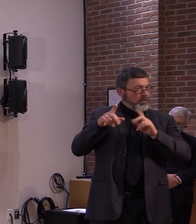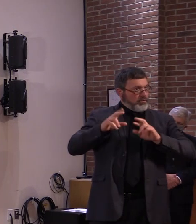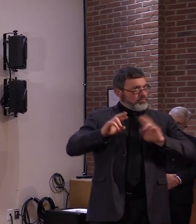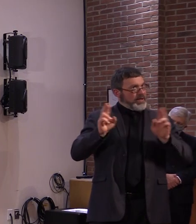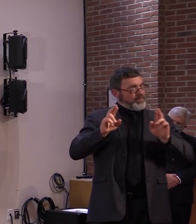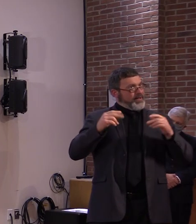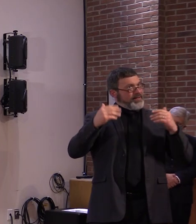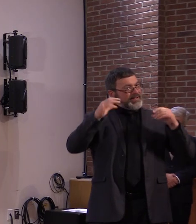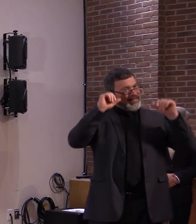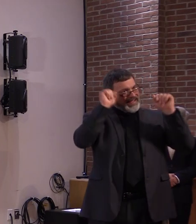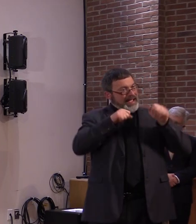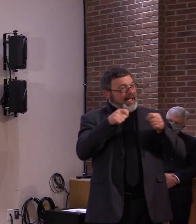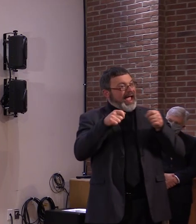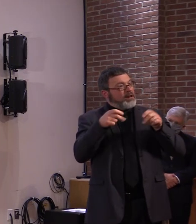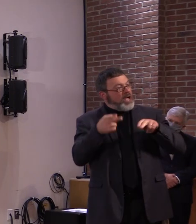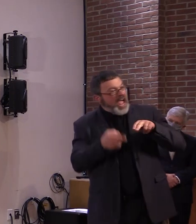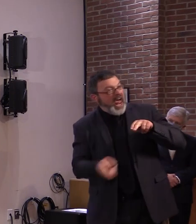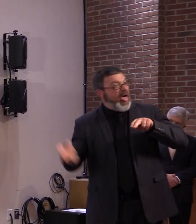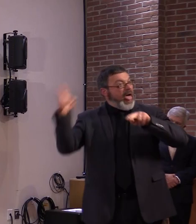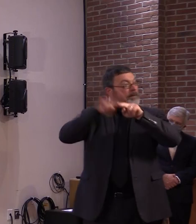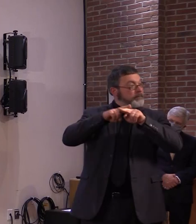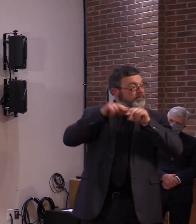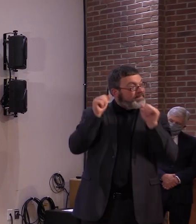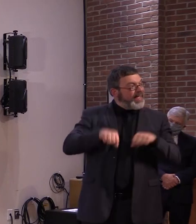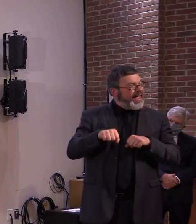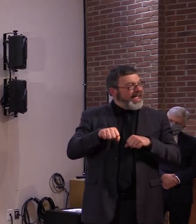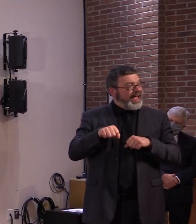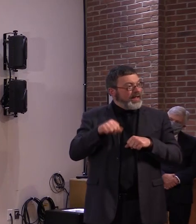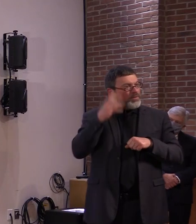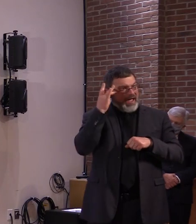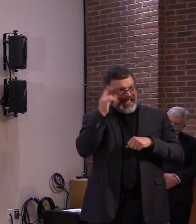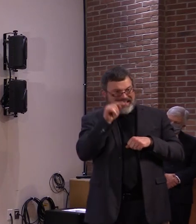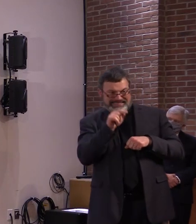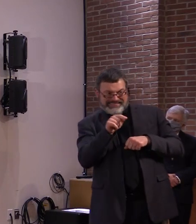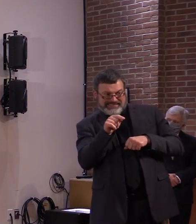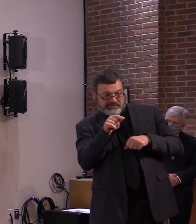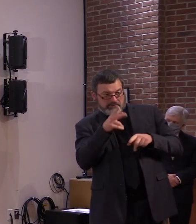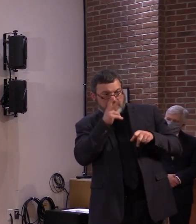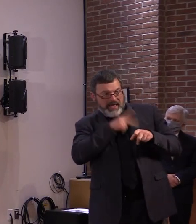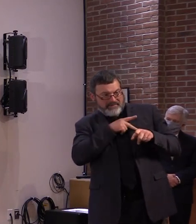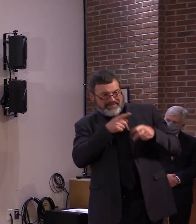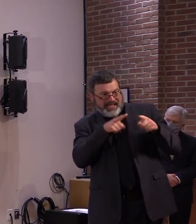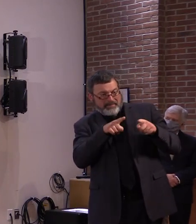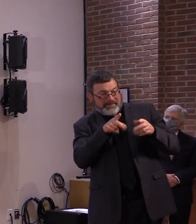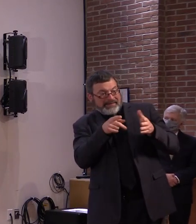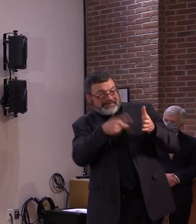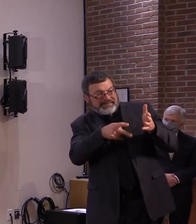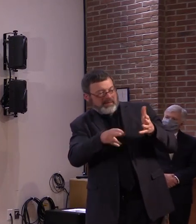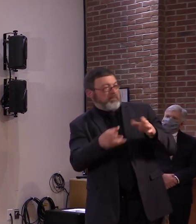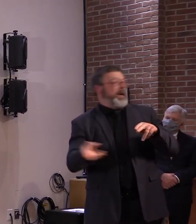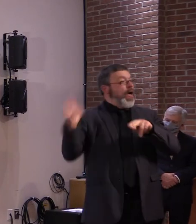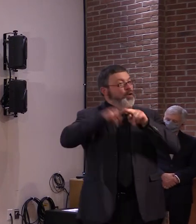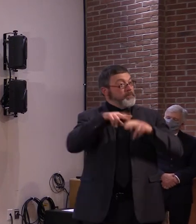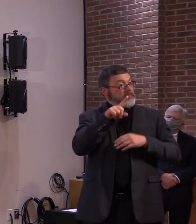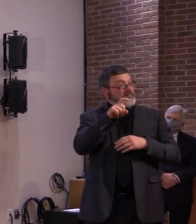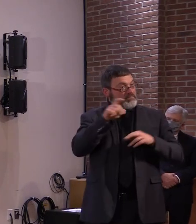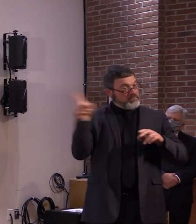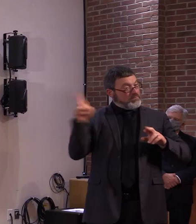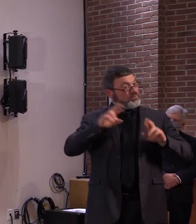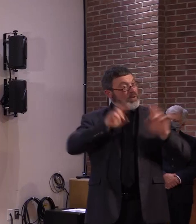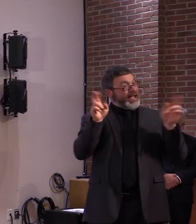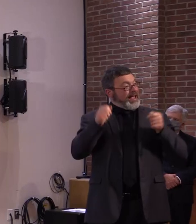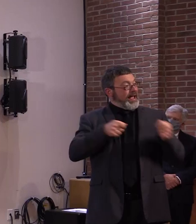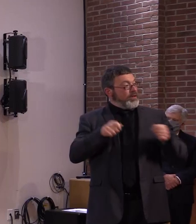or immediately after the Thanksgiving holiday? I think our modeling had shown that we did